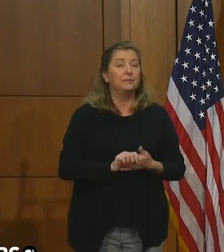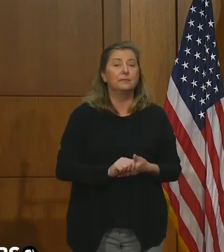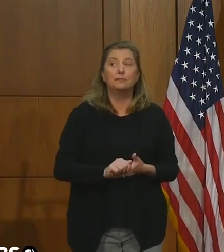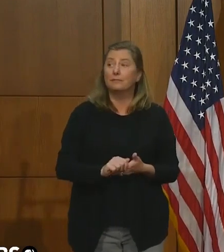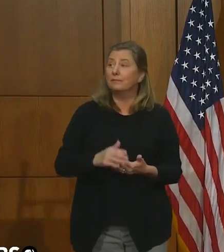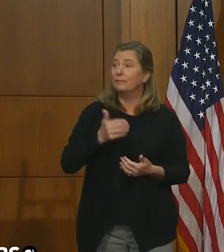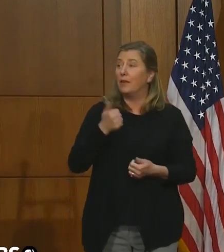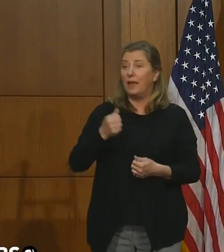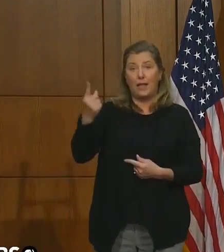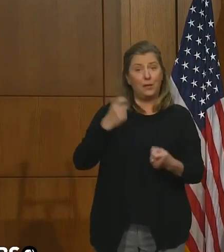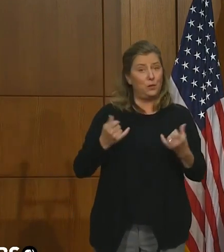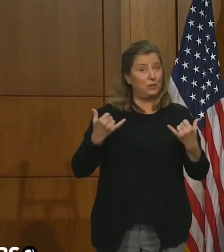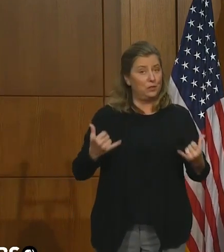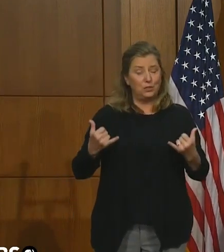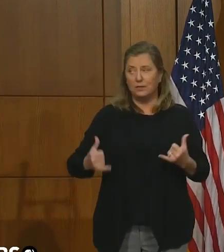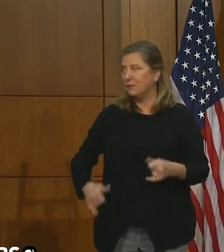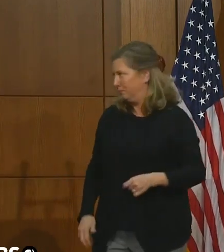Be glad to take your questions.